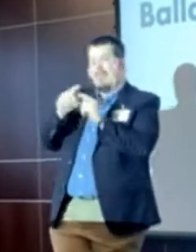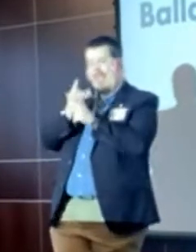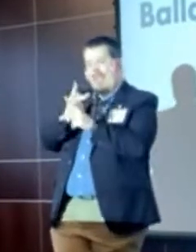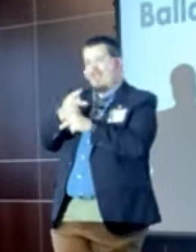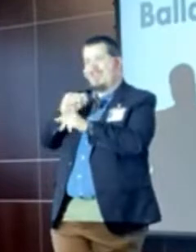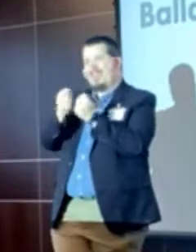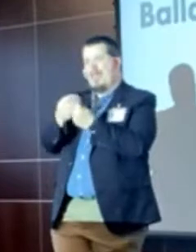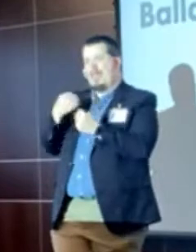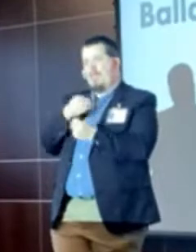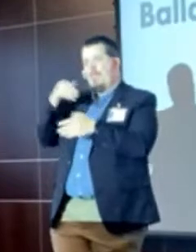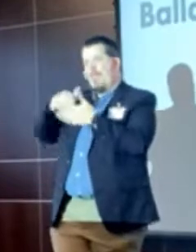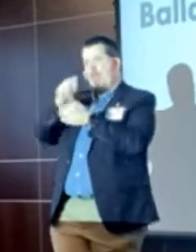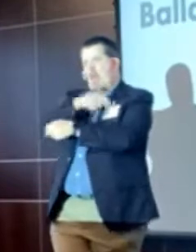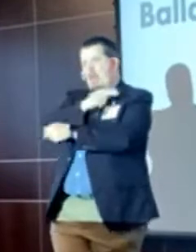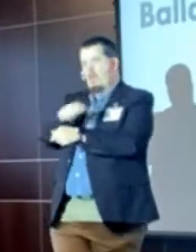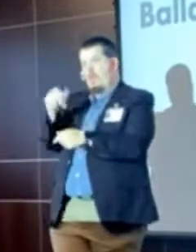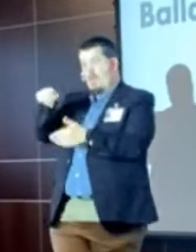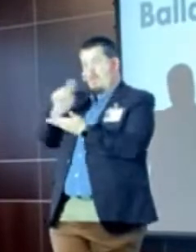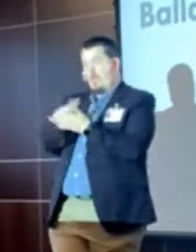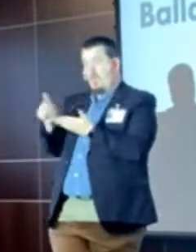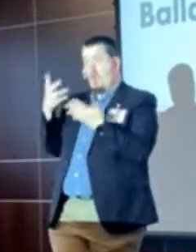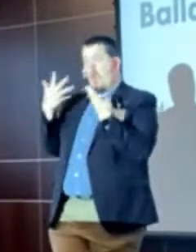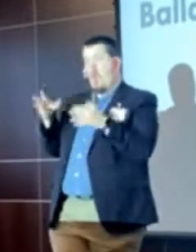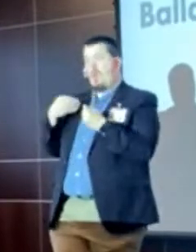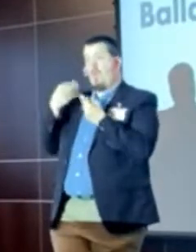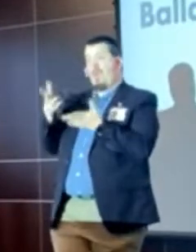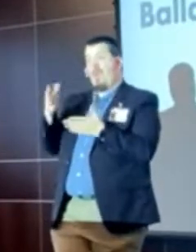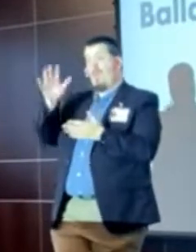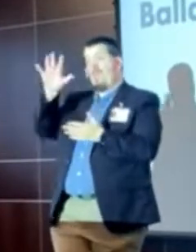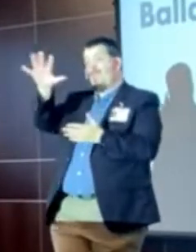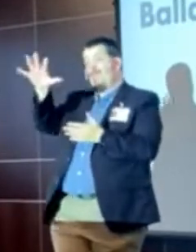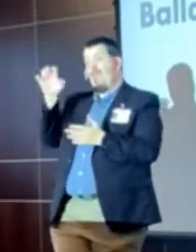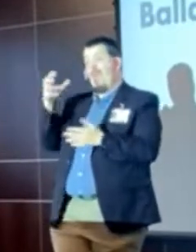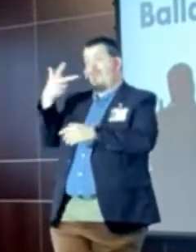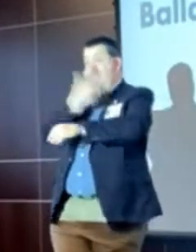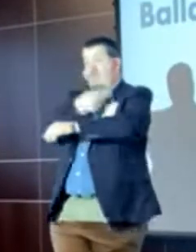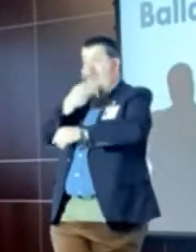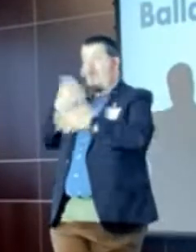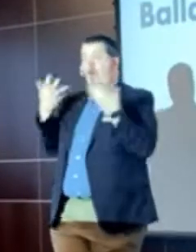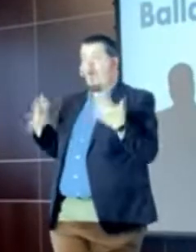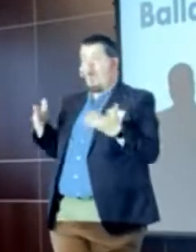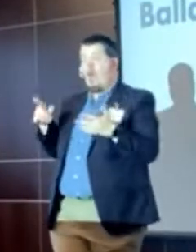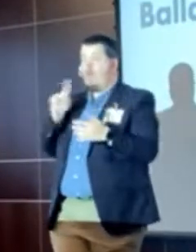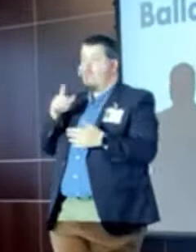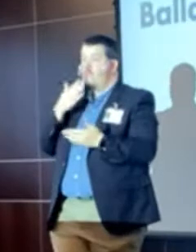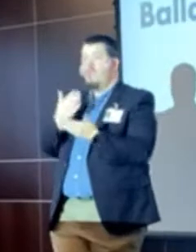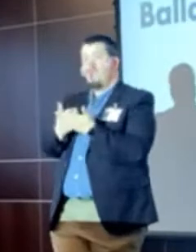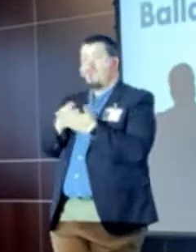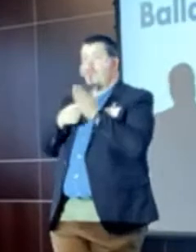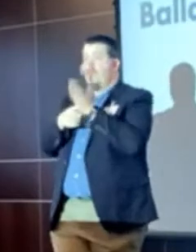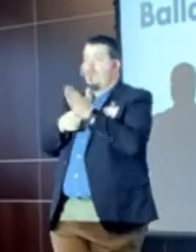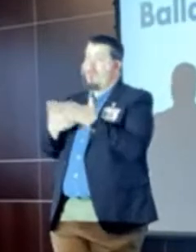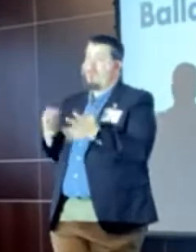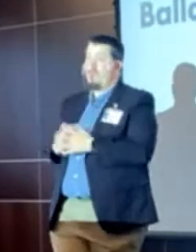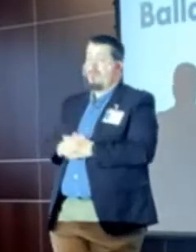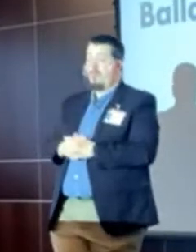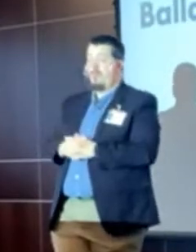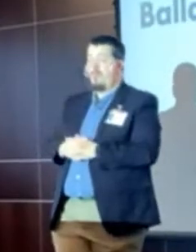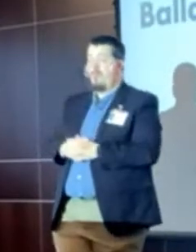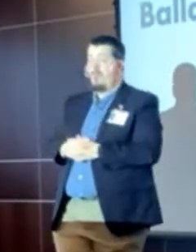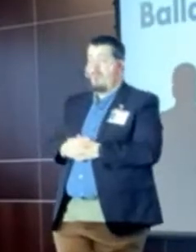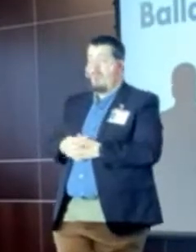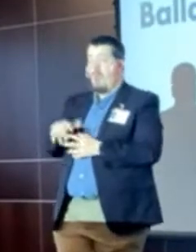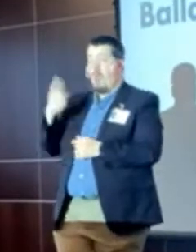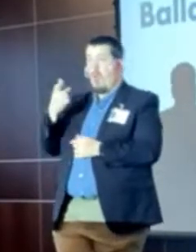members within the hospitals. Just this week, we've already provided close to 500 booster shots, which is very promising news.